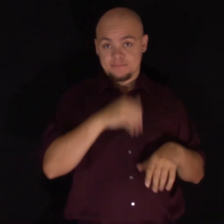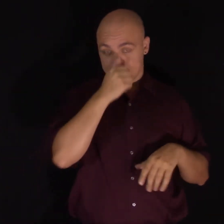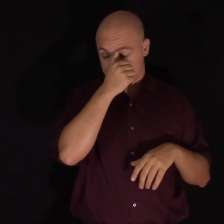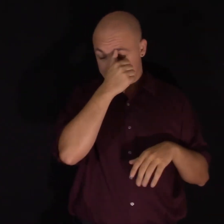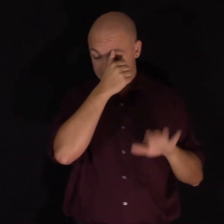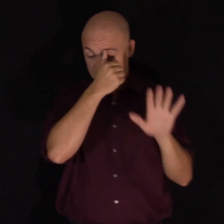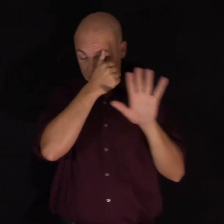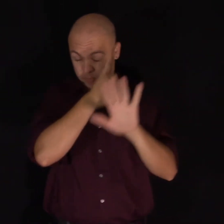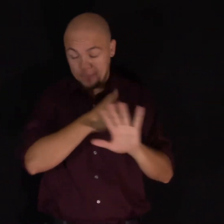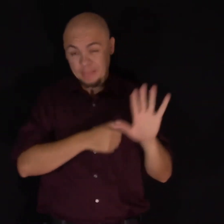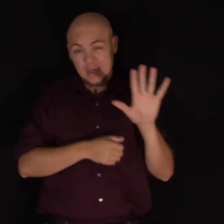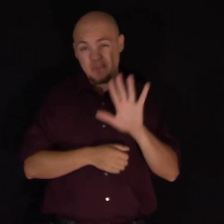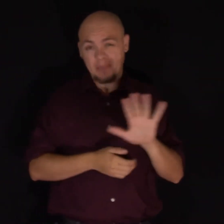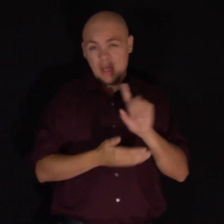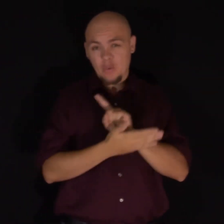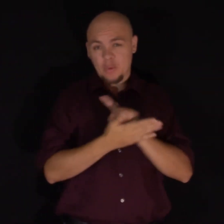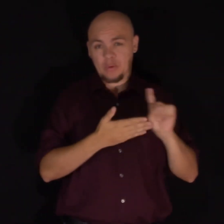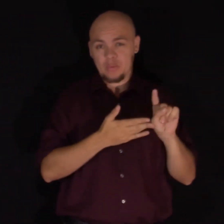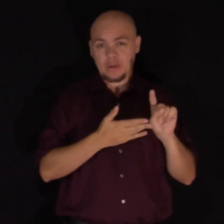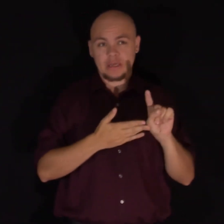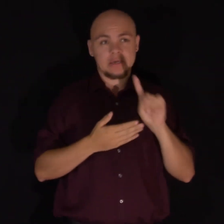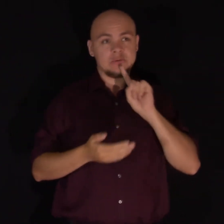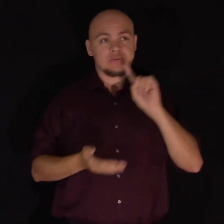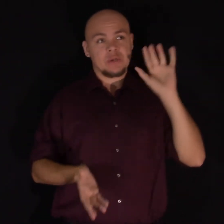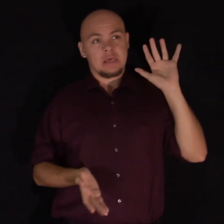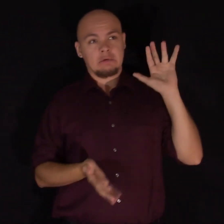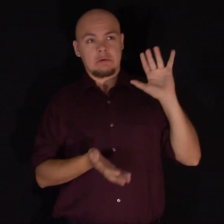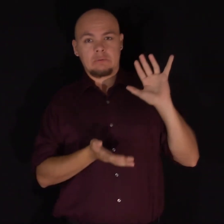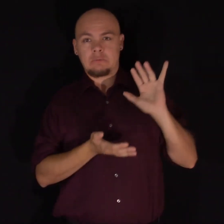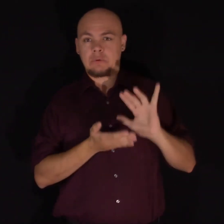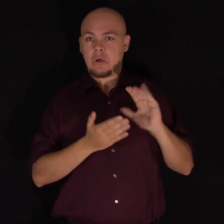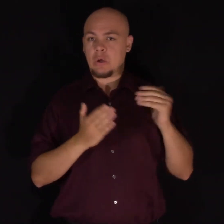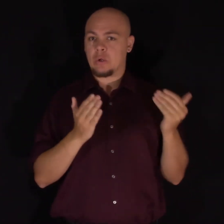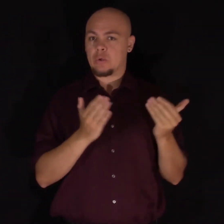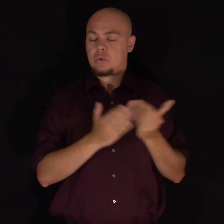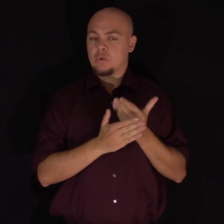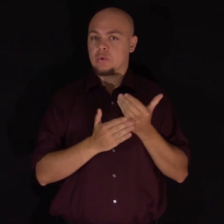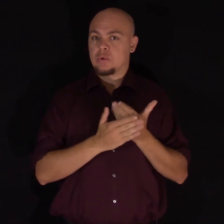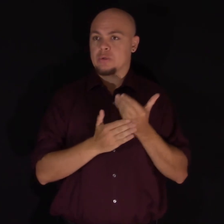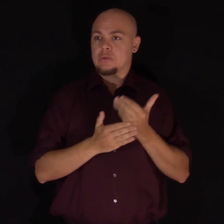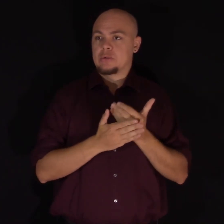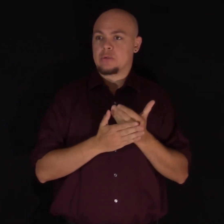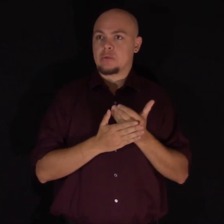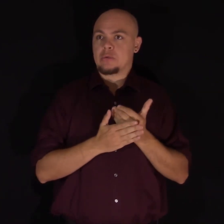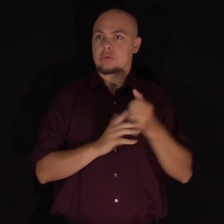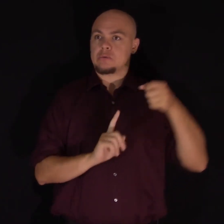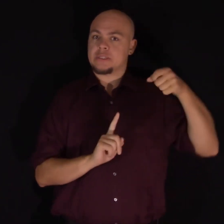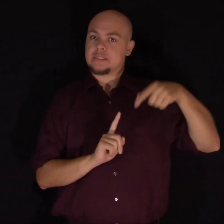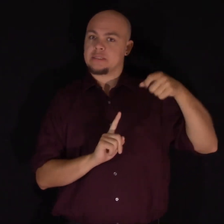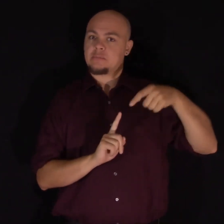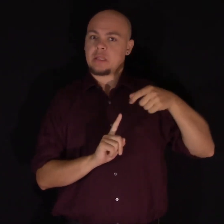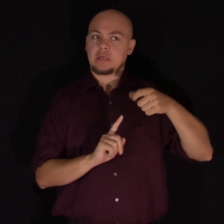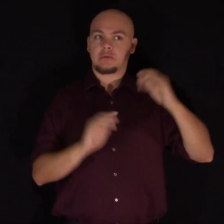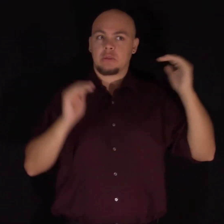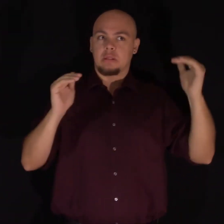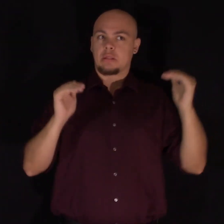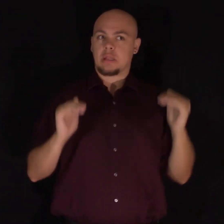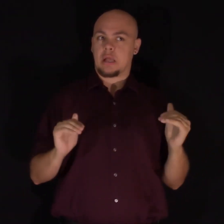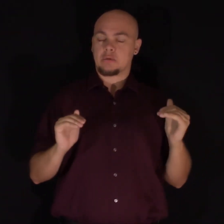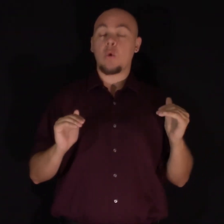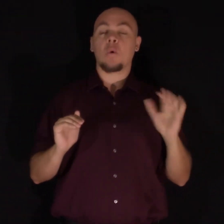week to adjust downward into a new, lower level of stimulation. But once I